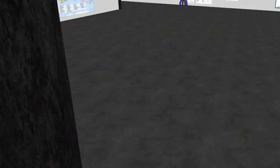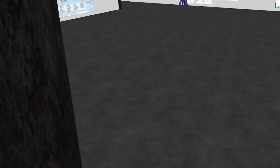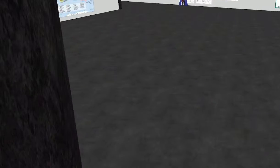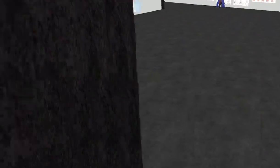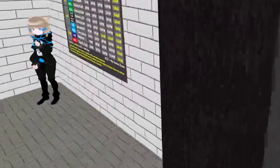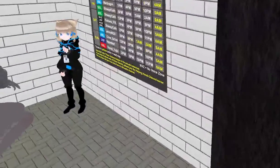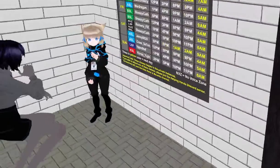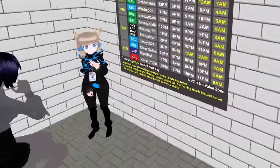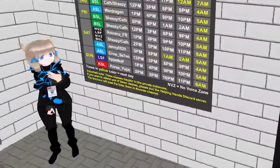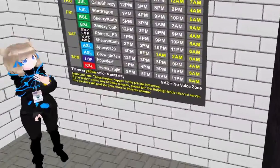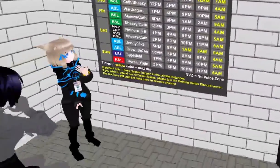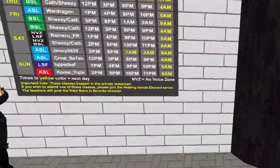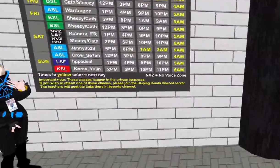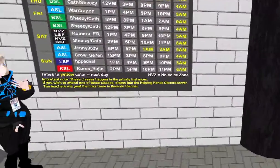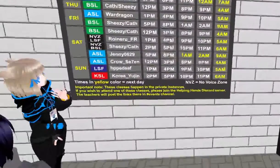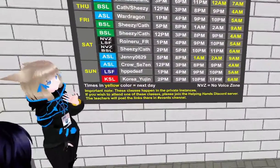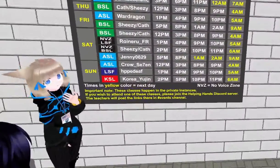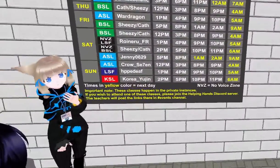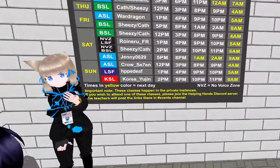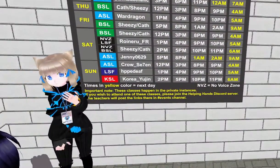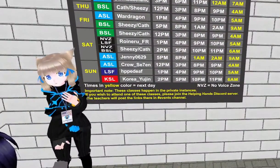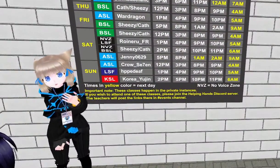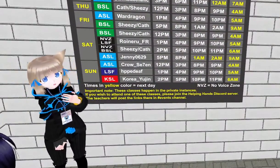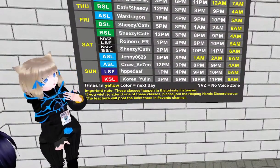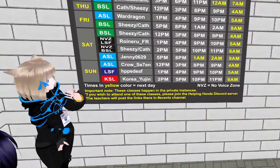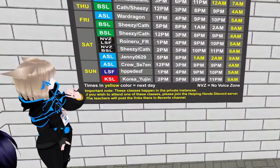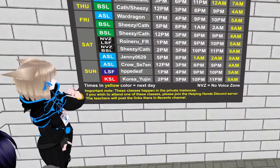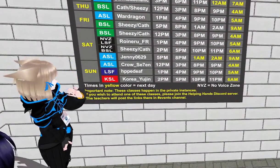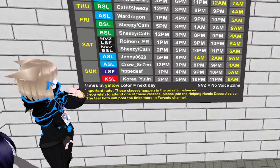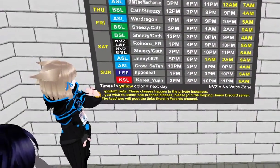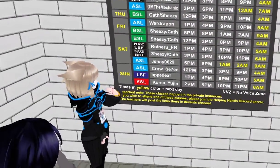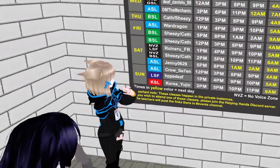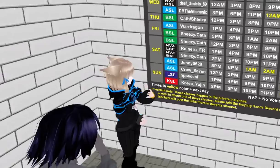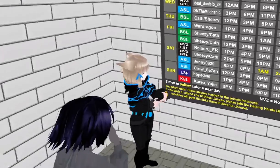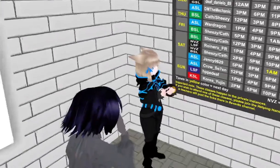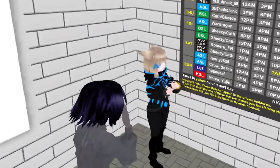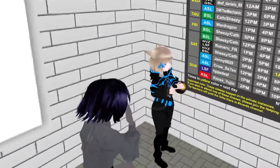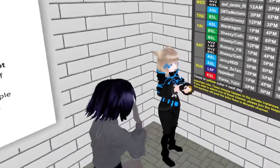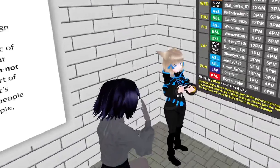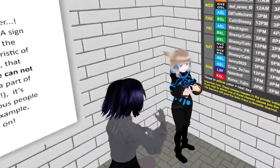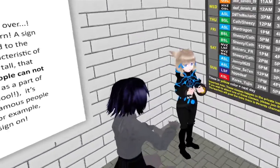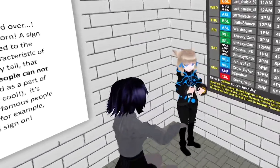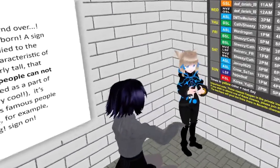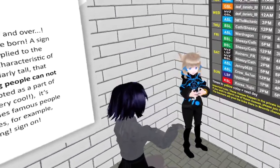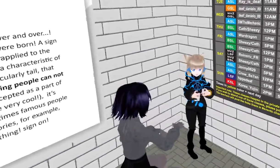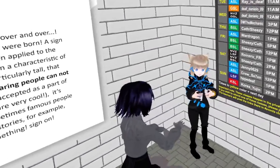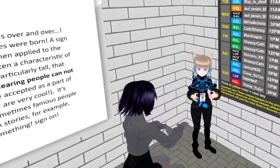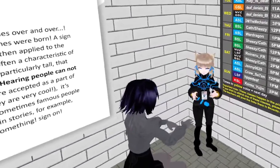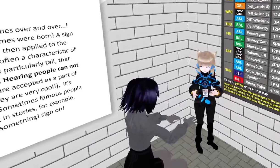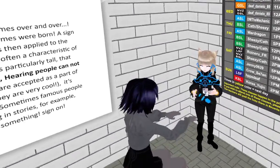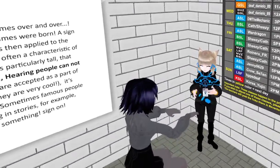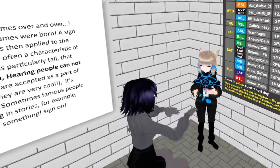her classes. Oh, you're selling cat in VR. And she'll give more like an